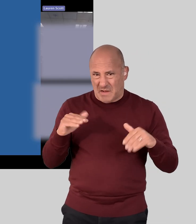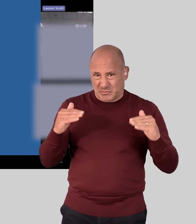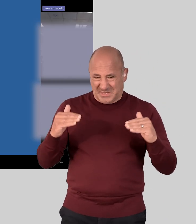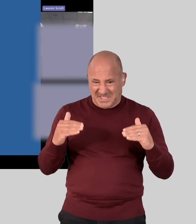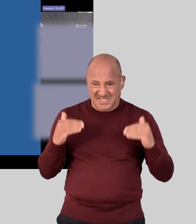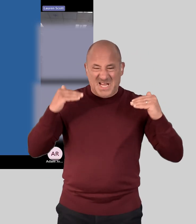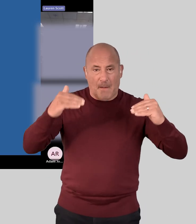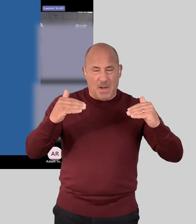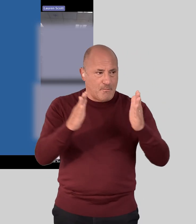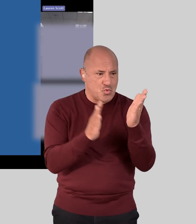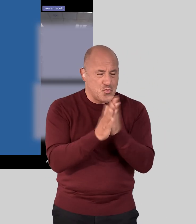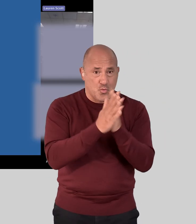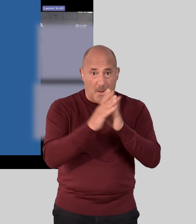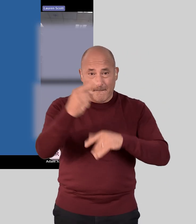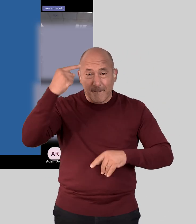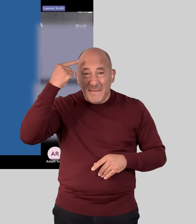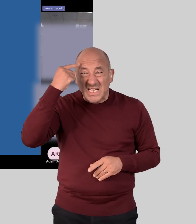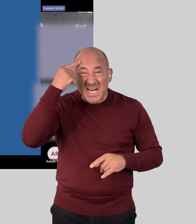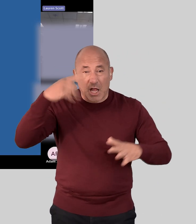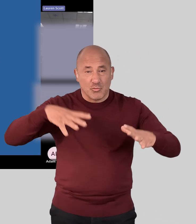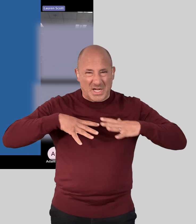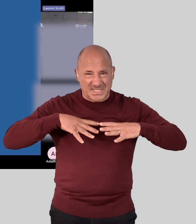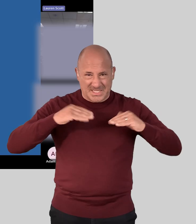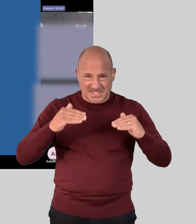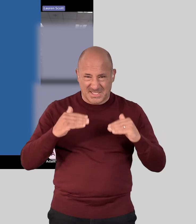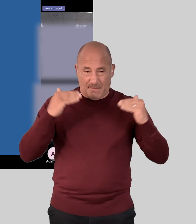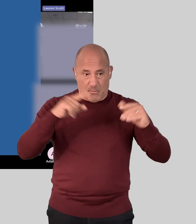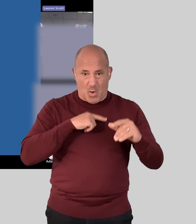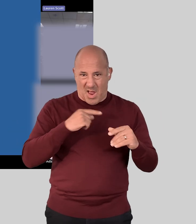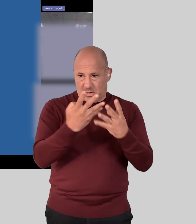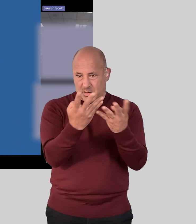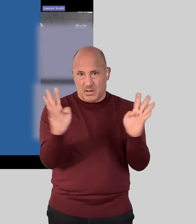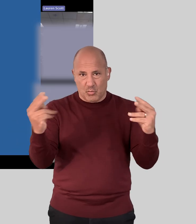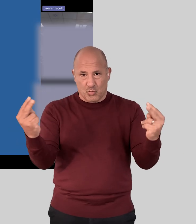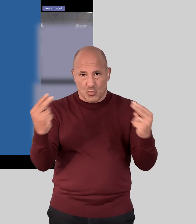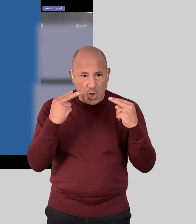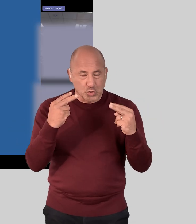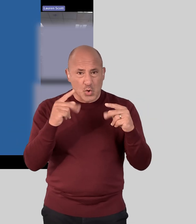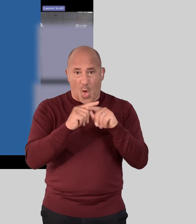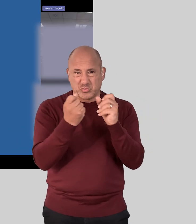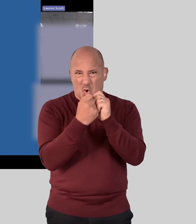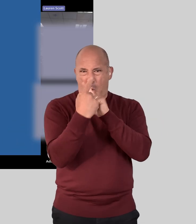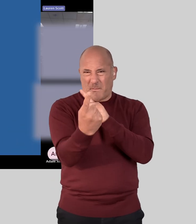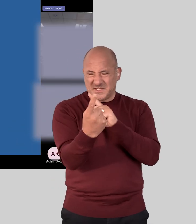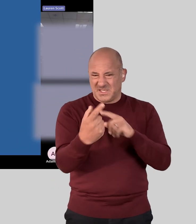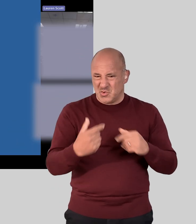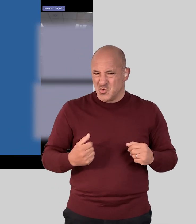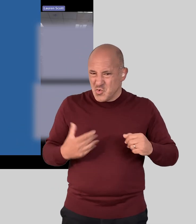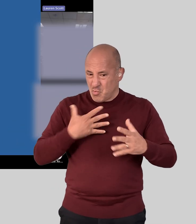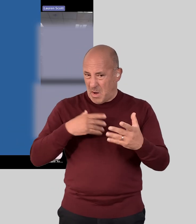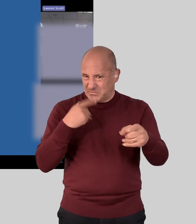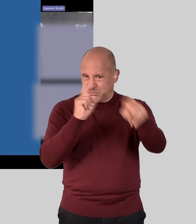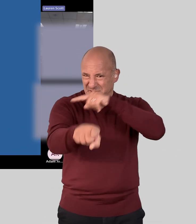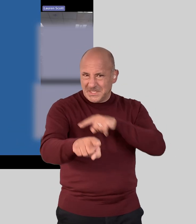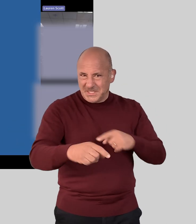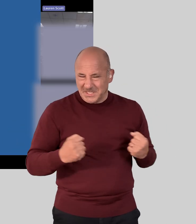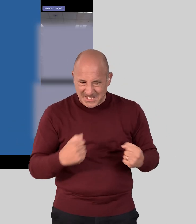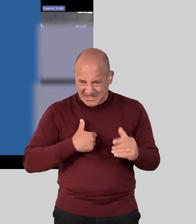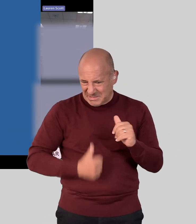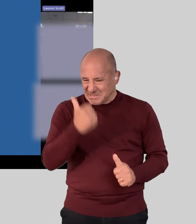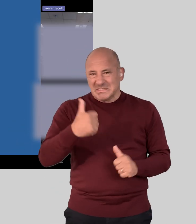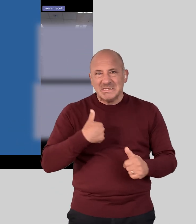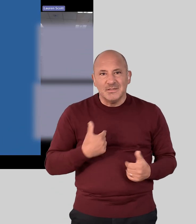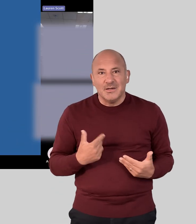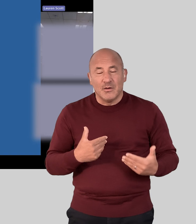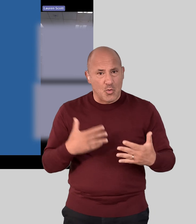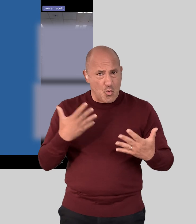and you've got to kind of like step up to the plate mentally, not only in front of an audience, but to an opponent to beat them as well. And there's